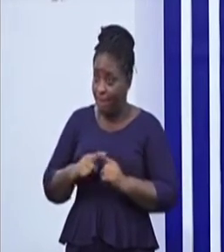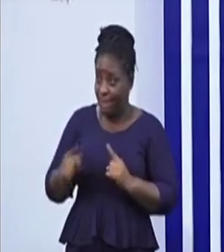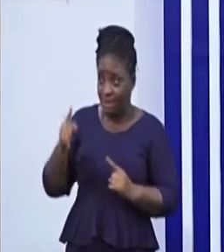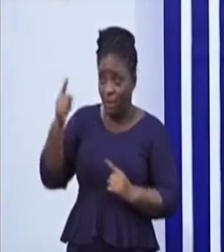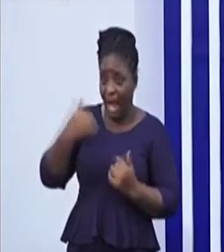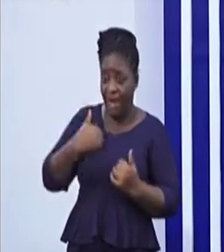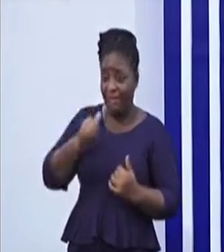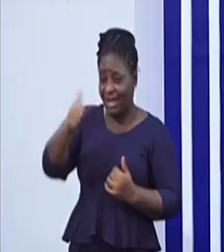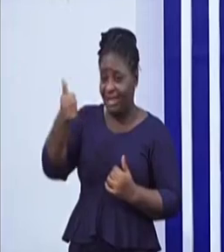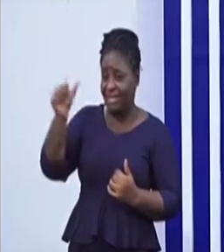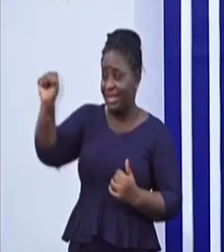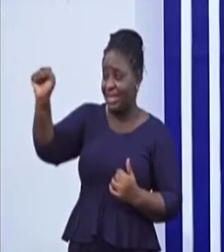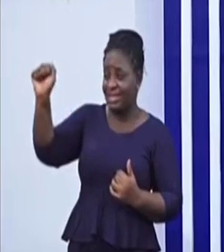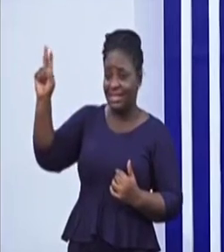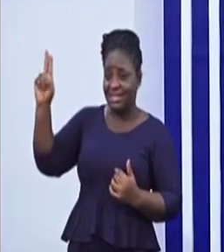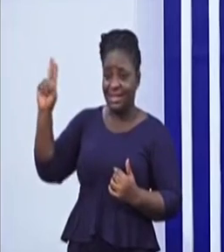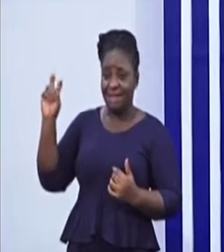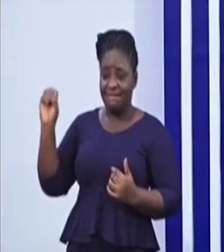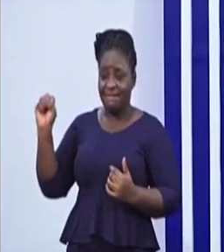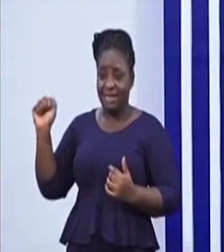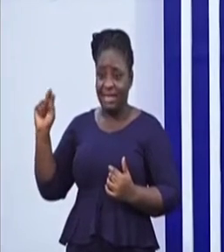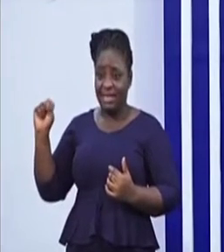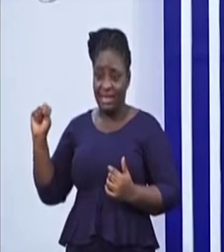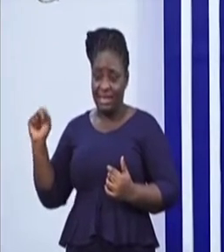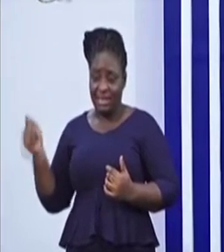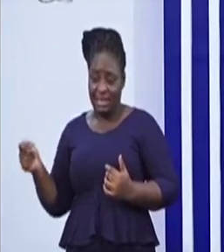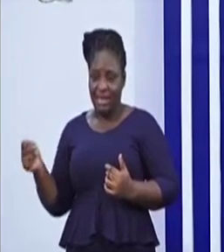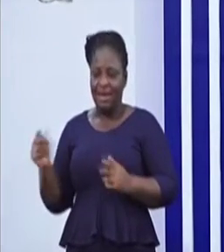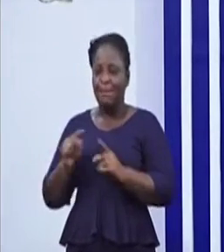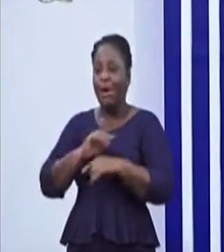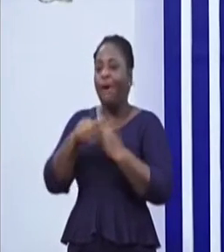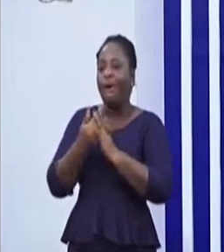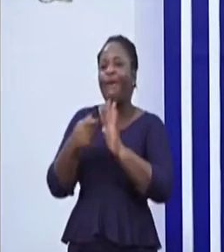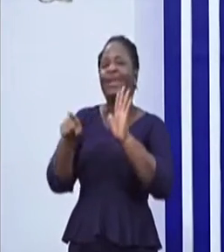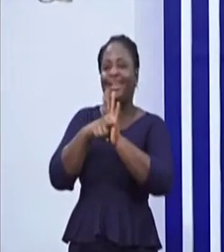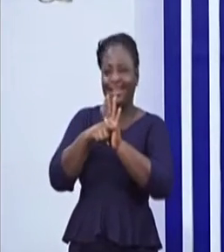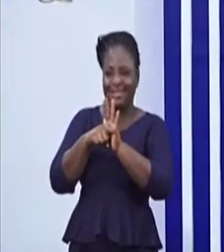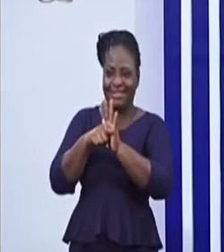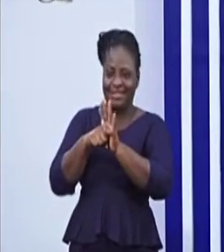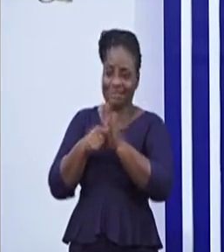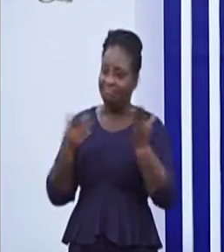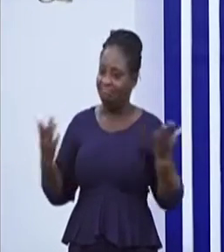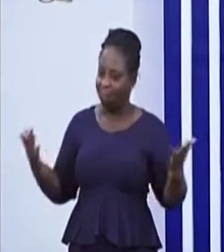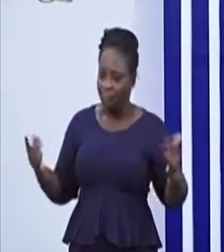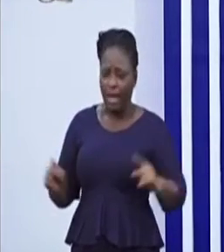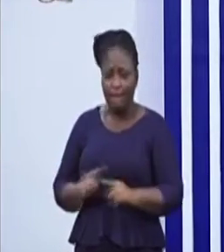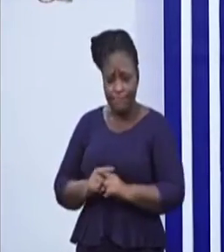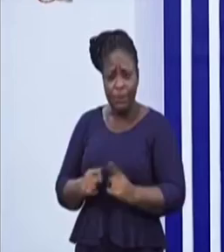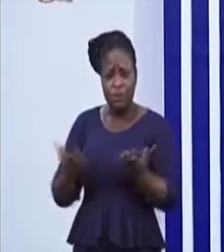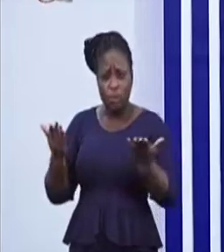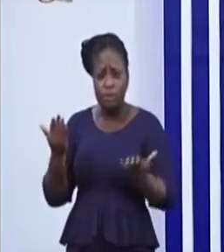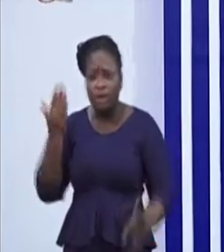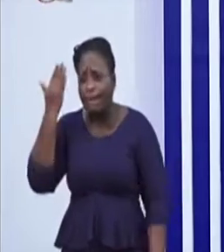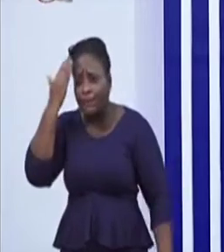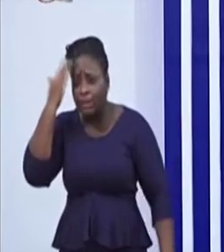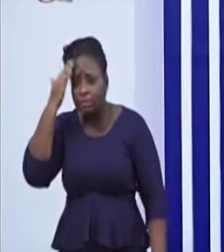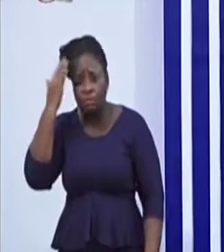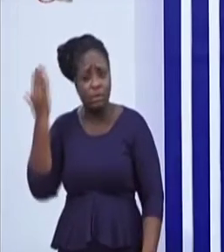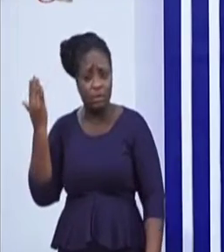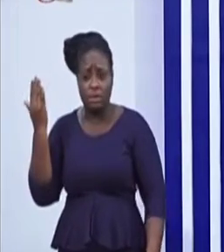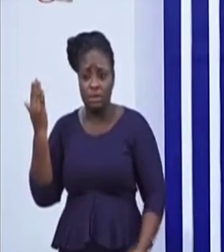negative. Then naturally, we have 1 in Central region as well. Now, what we need to also understand is